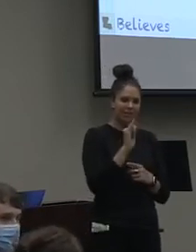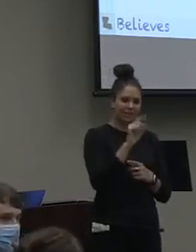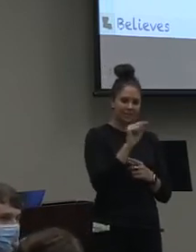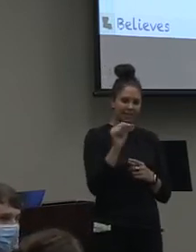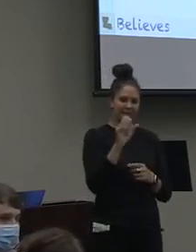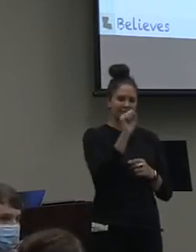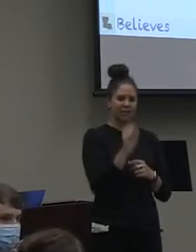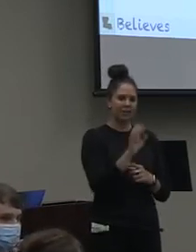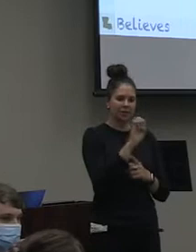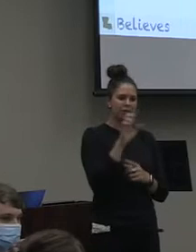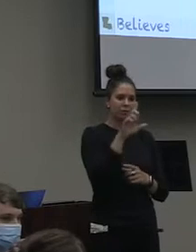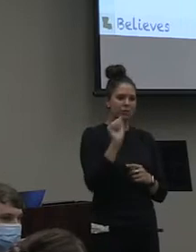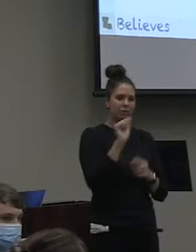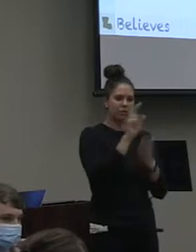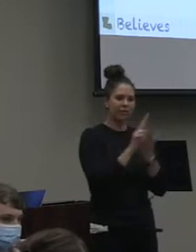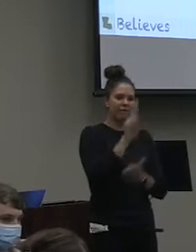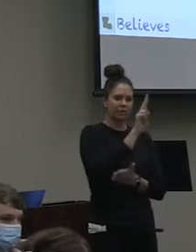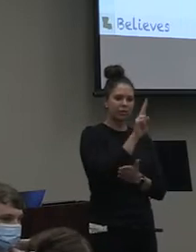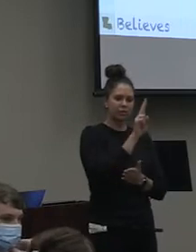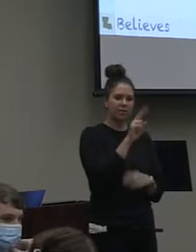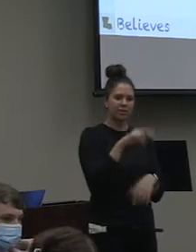Southeastern.